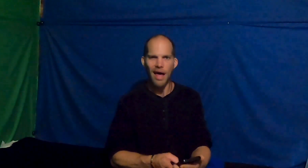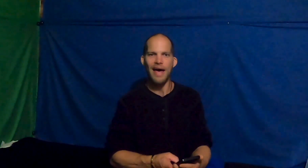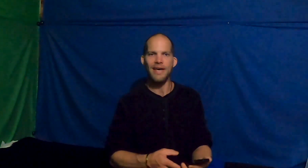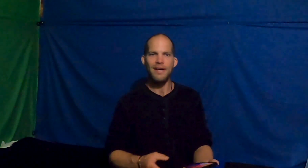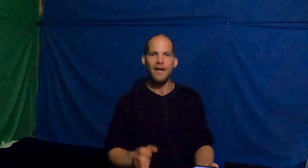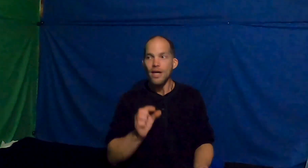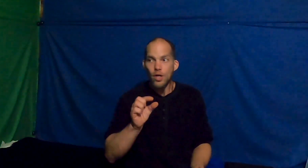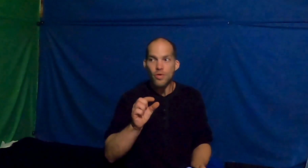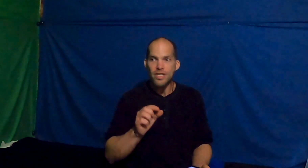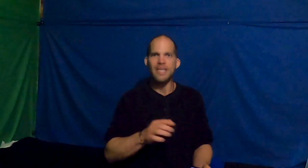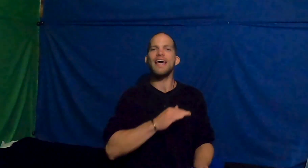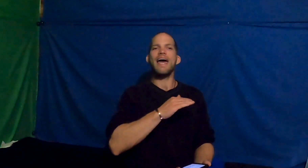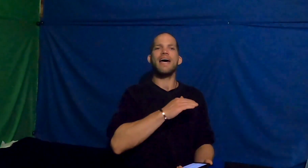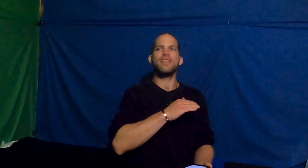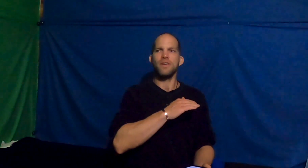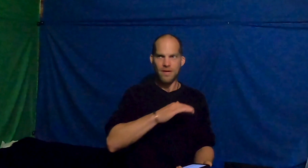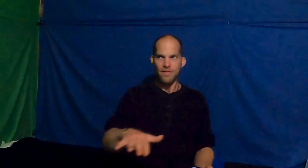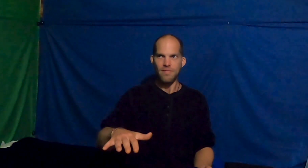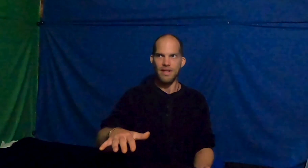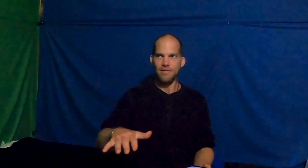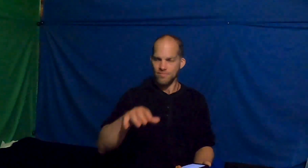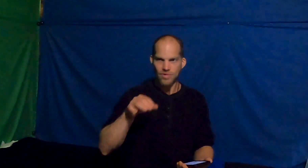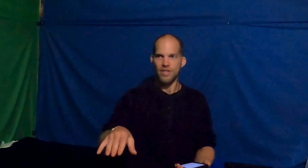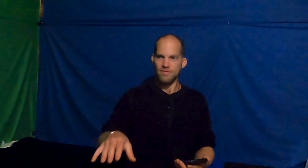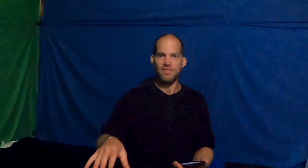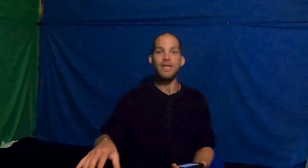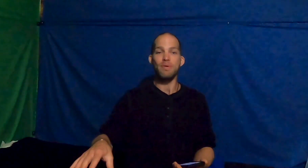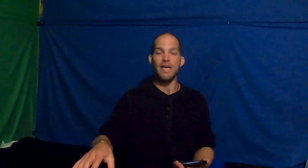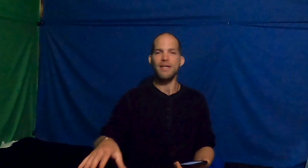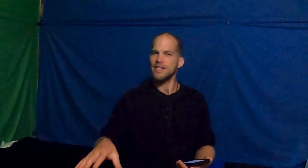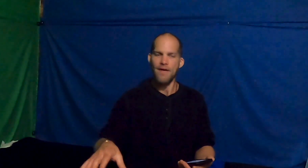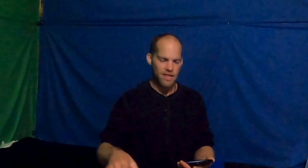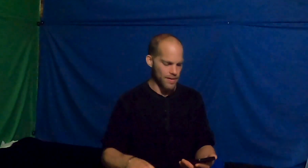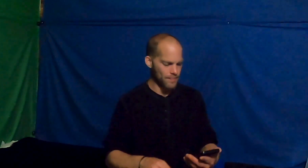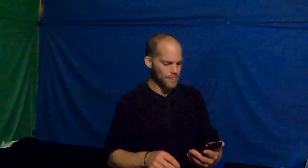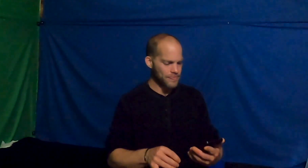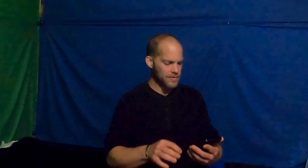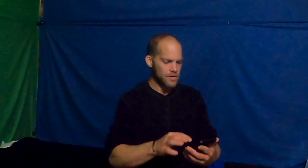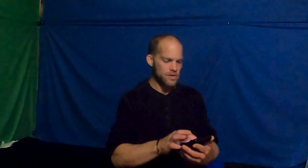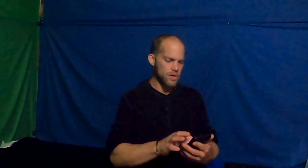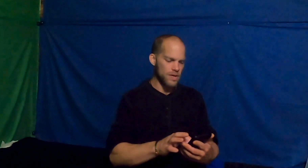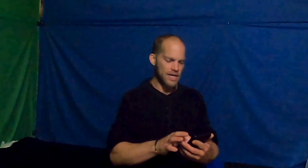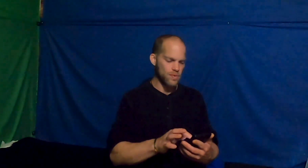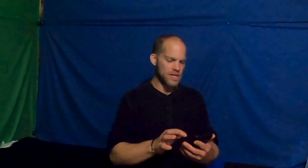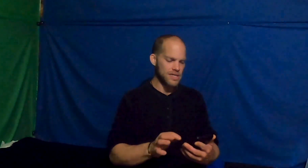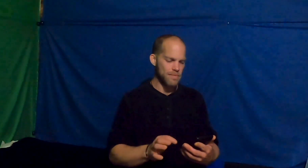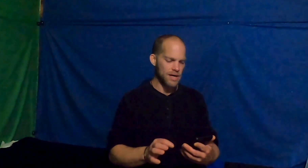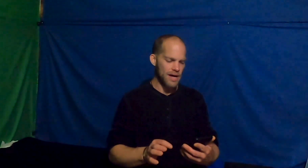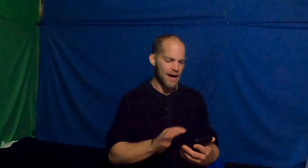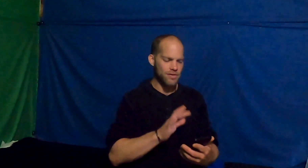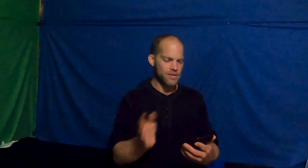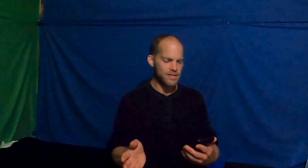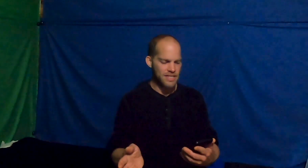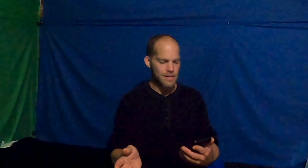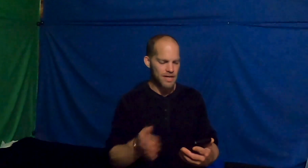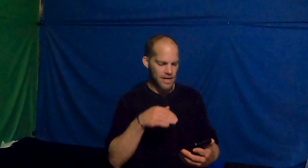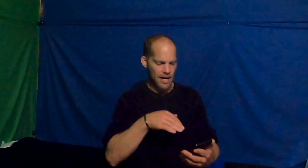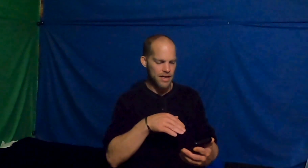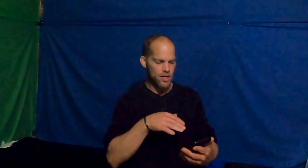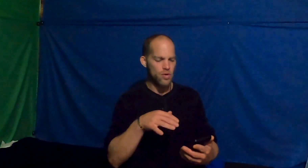apply loosely and deeply to everything. So the next one he sent me after demon and then